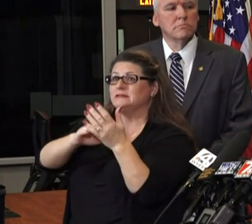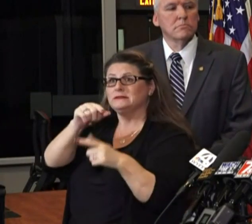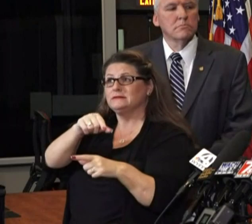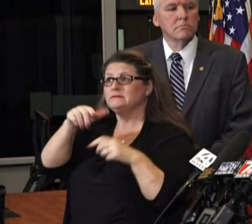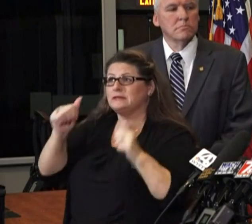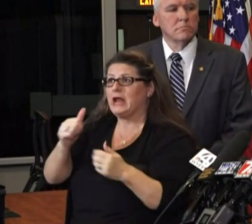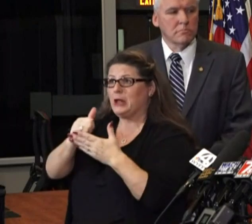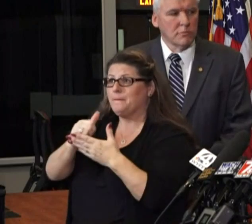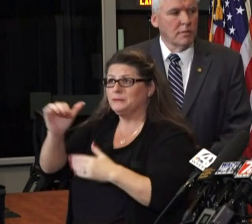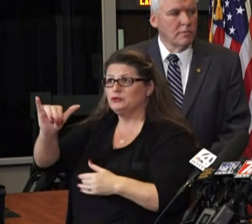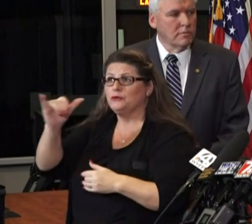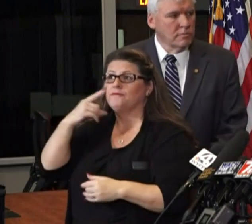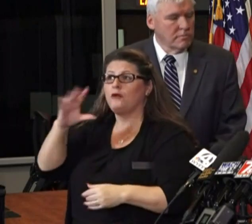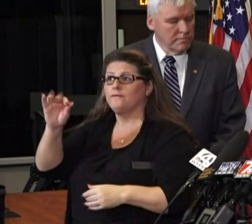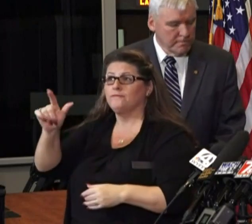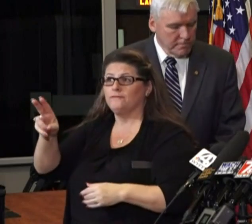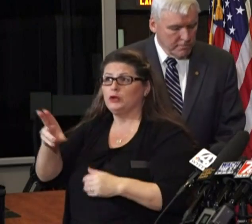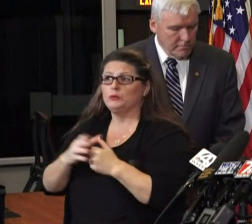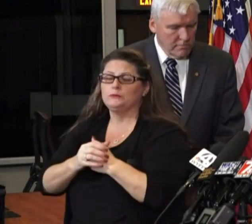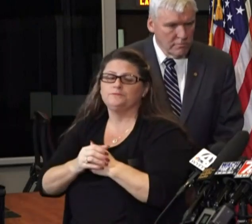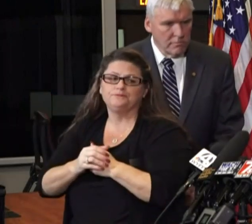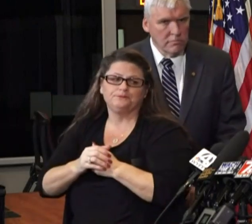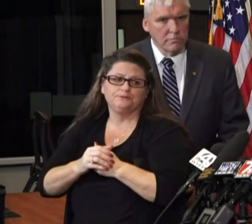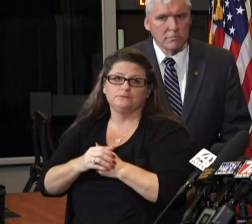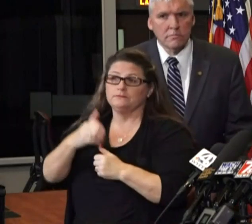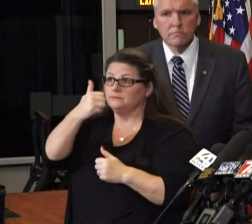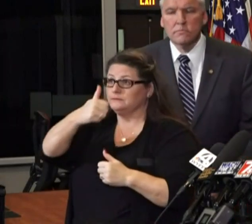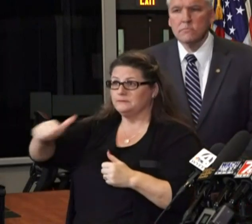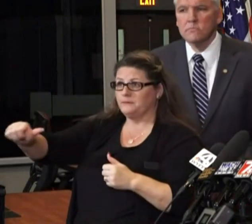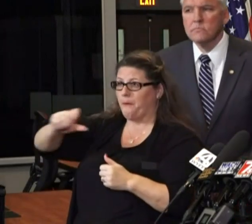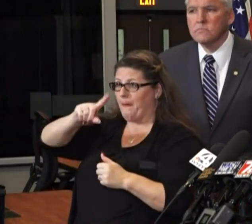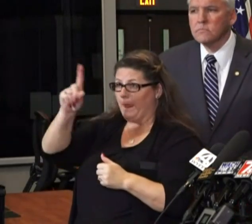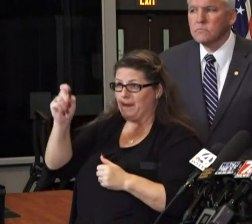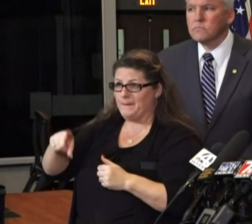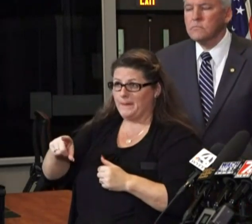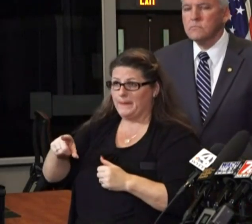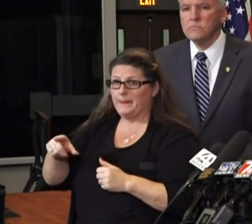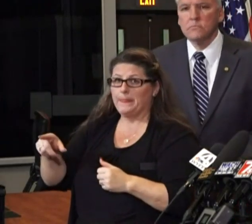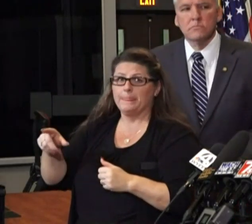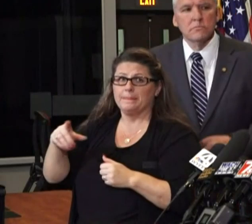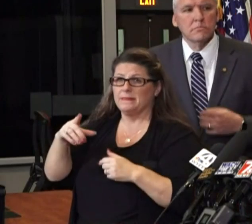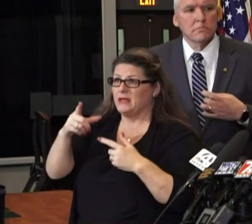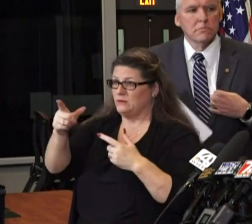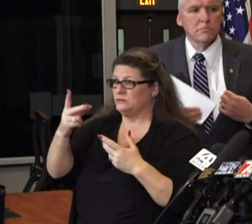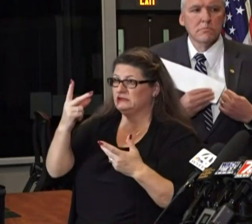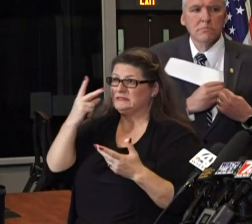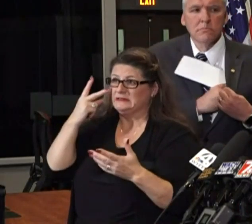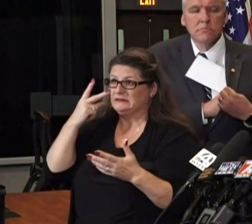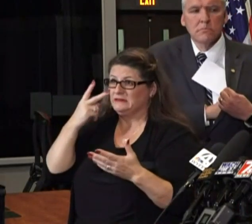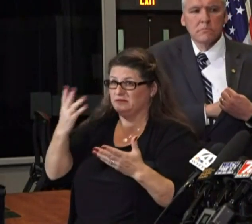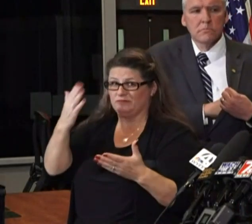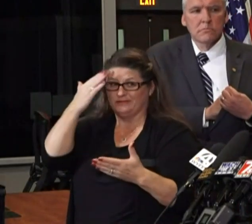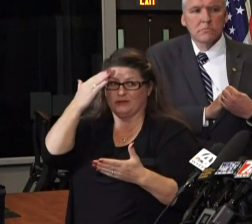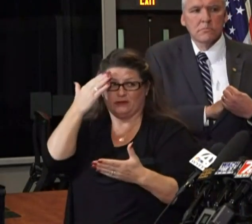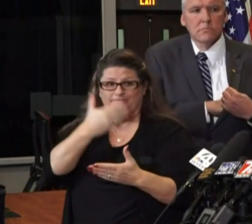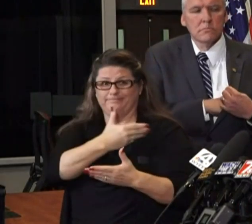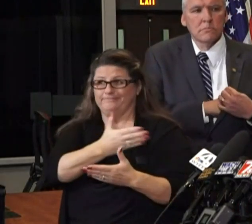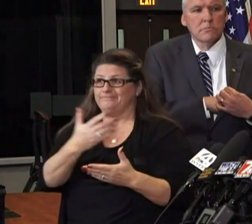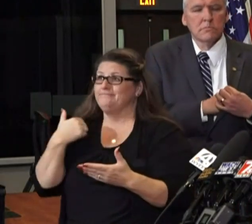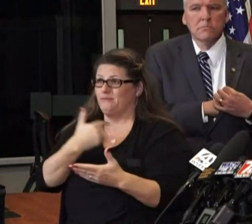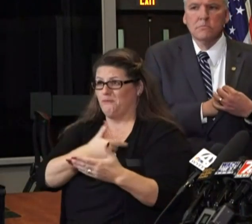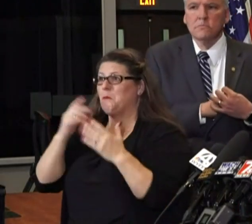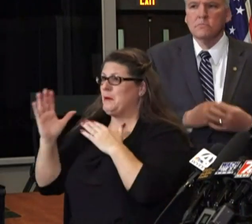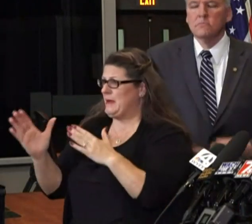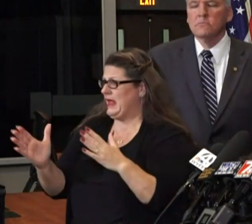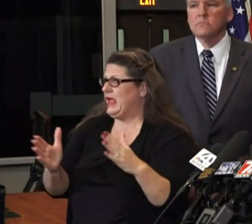state. Thank you, Doctor. Are there any questions? I'll say, as you can see, we are prepared to